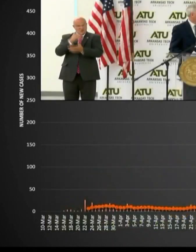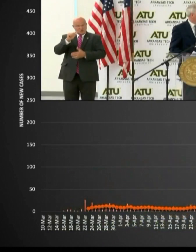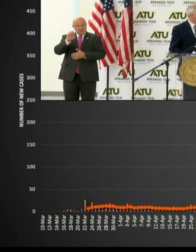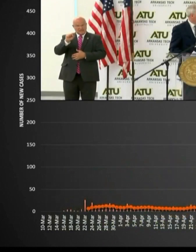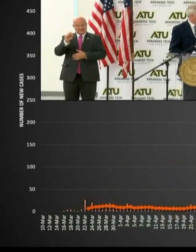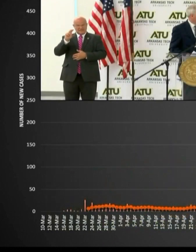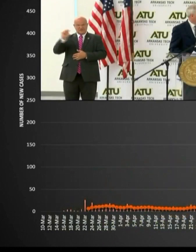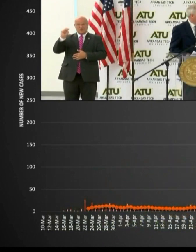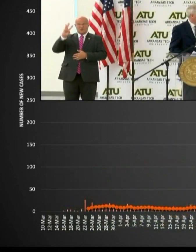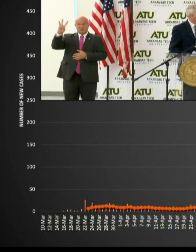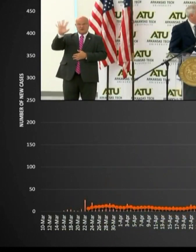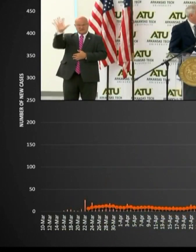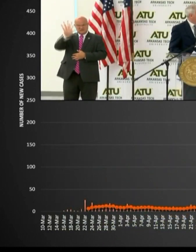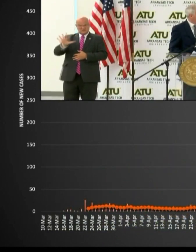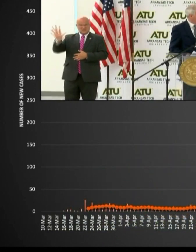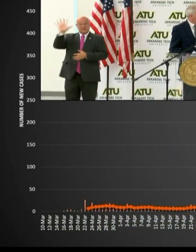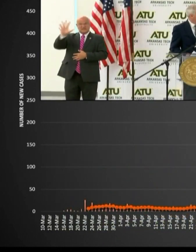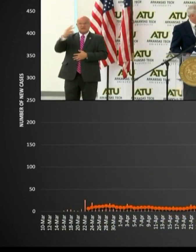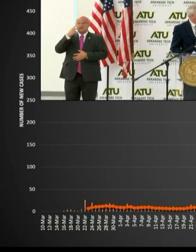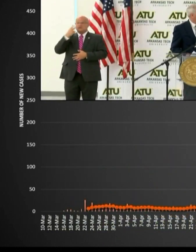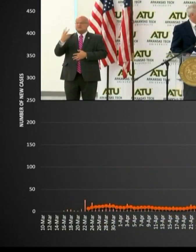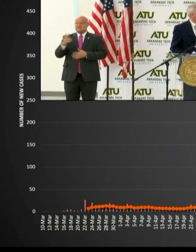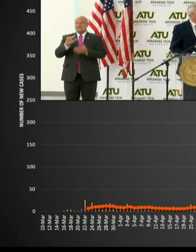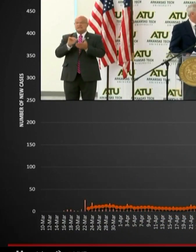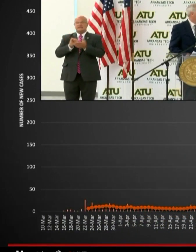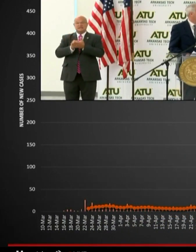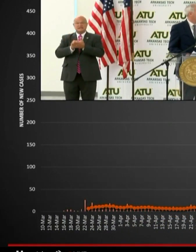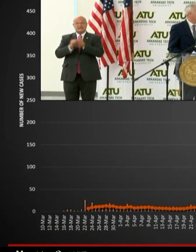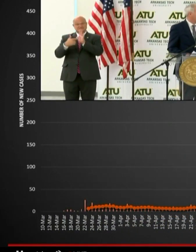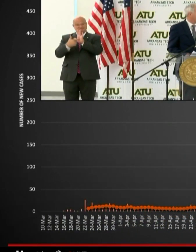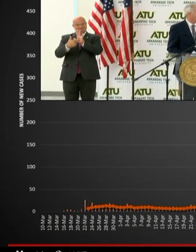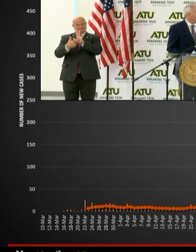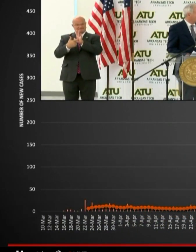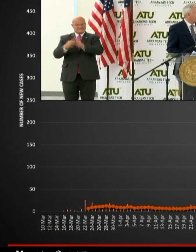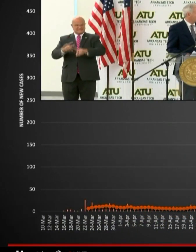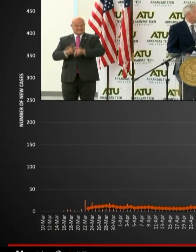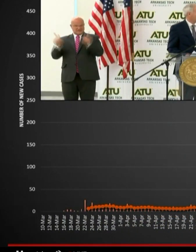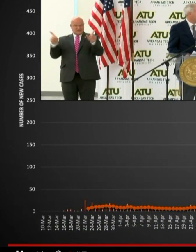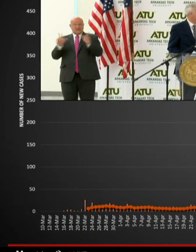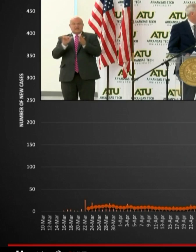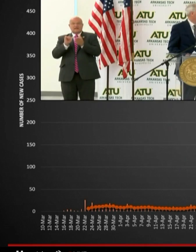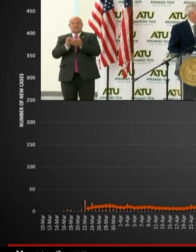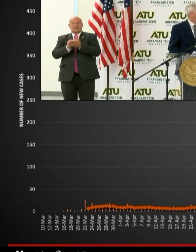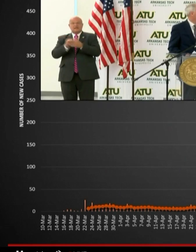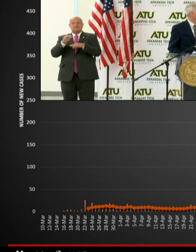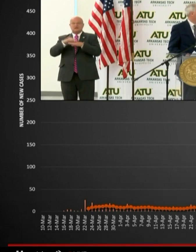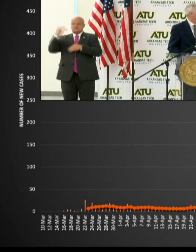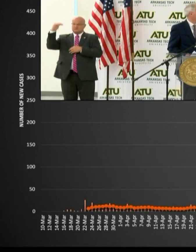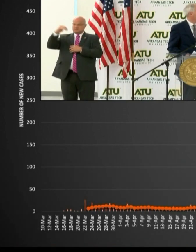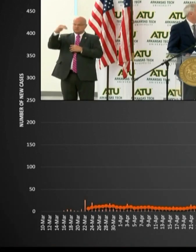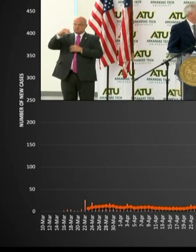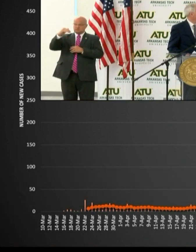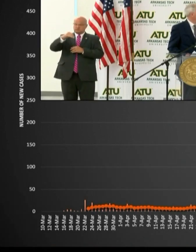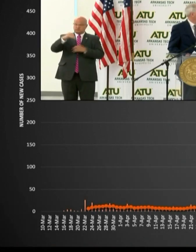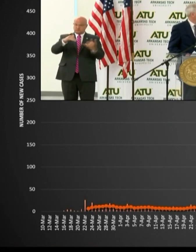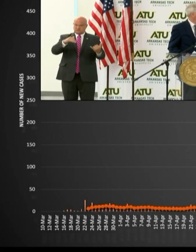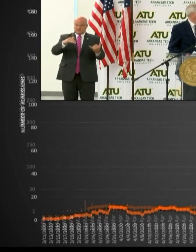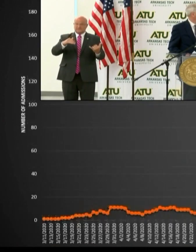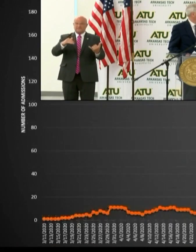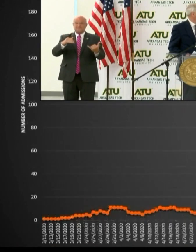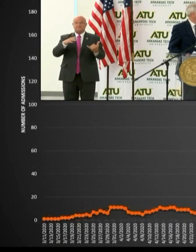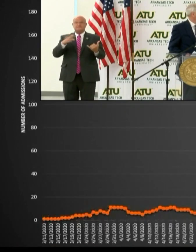in the Northwest region, you can see that illustrated in another way that it's on the decline. And